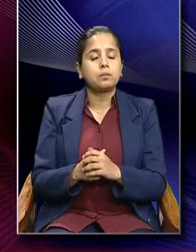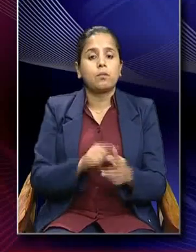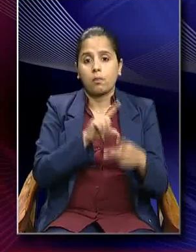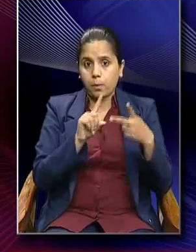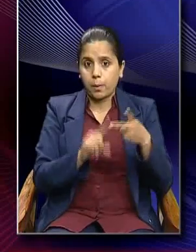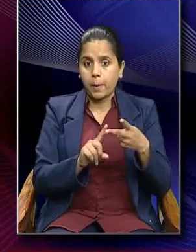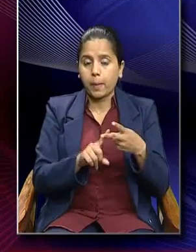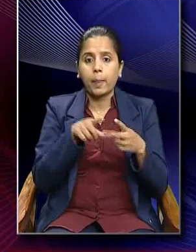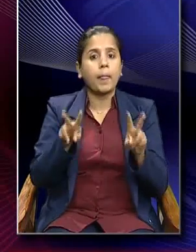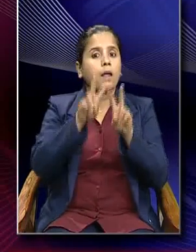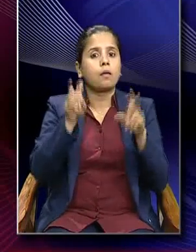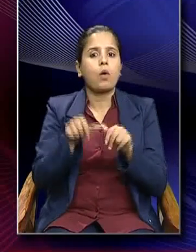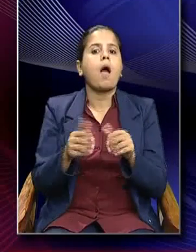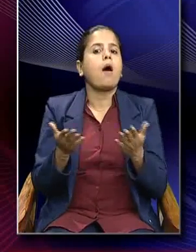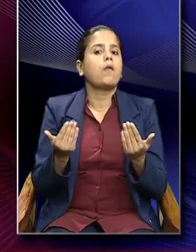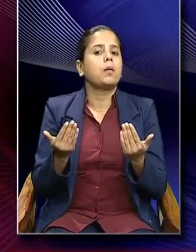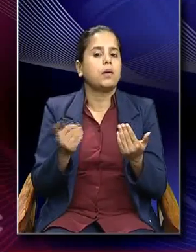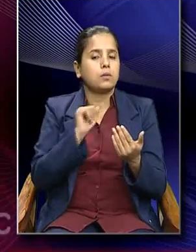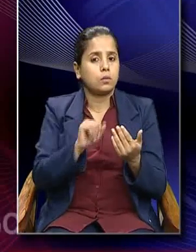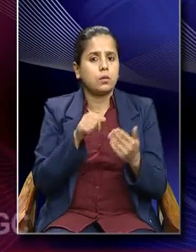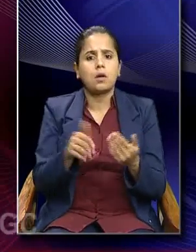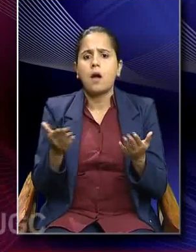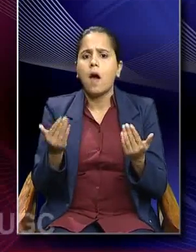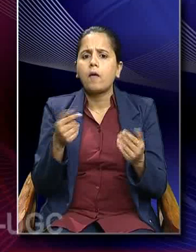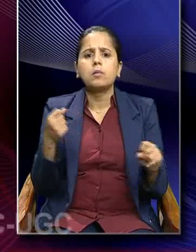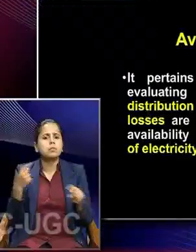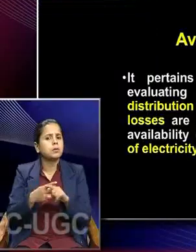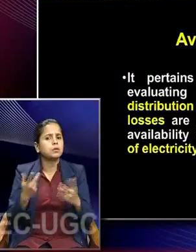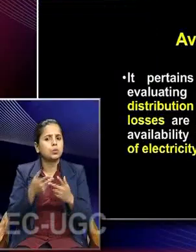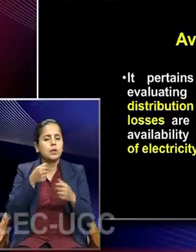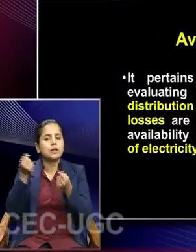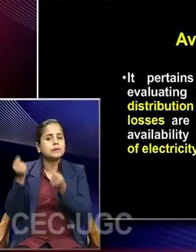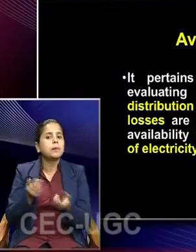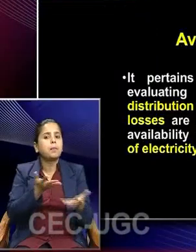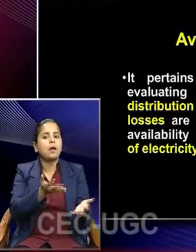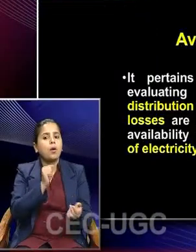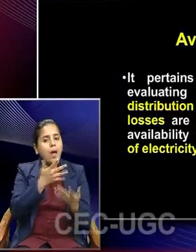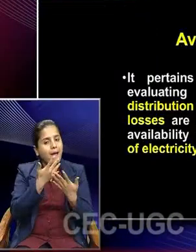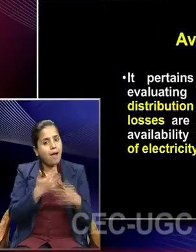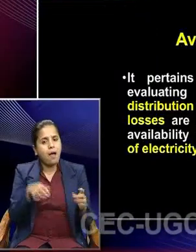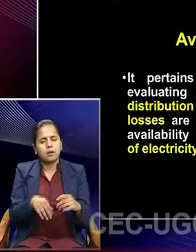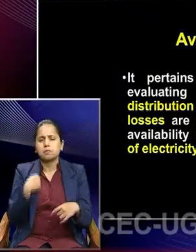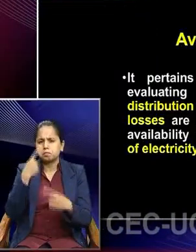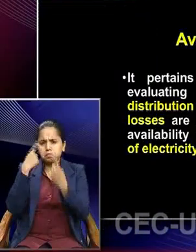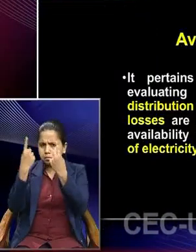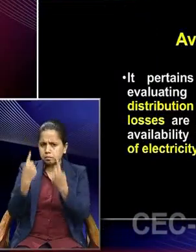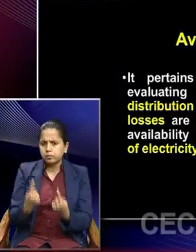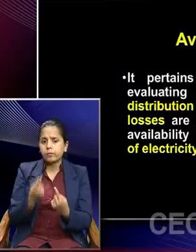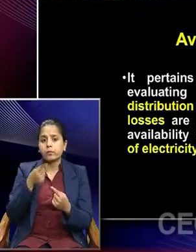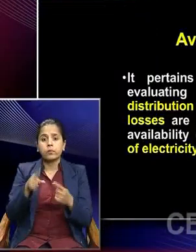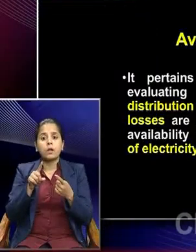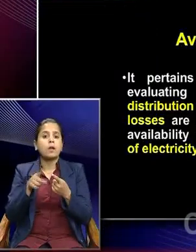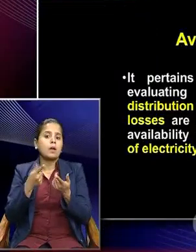Second aspect is availability. It pertains to the supply side of evaluating the